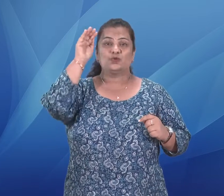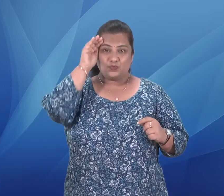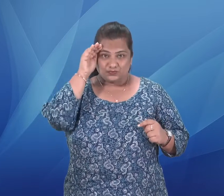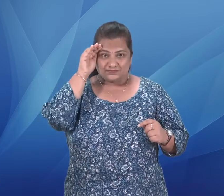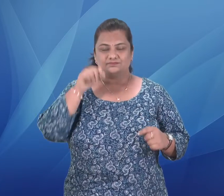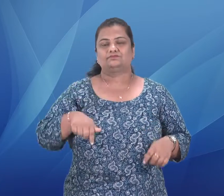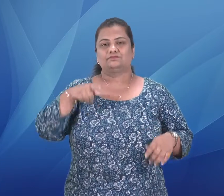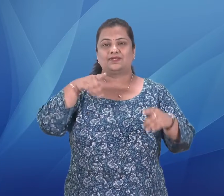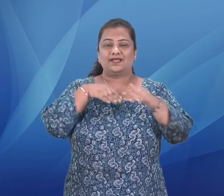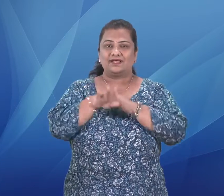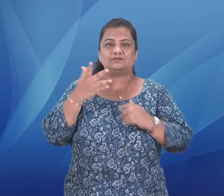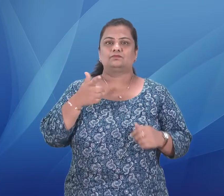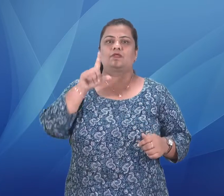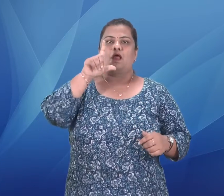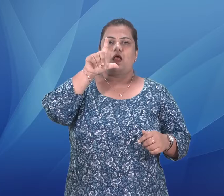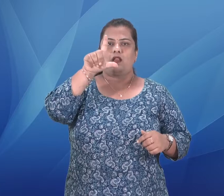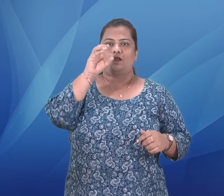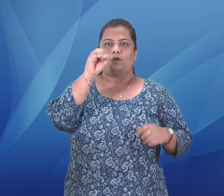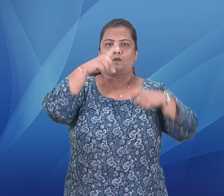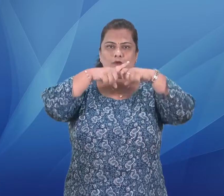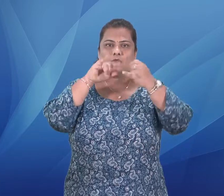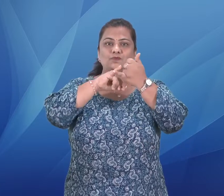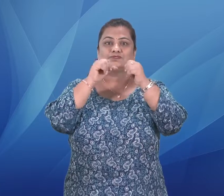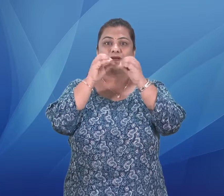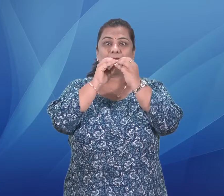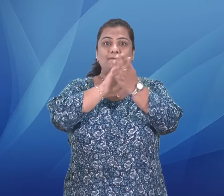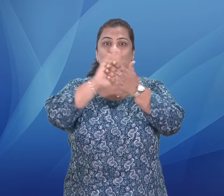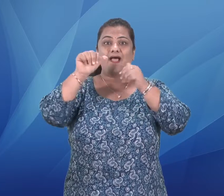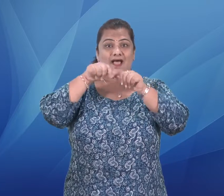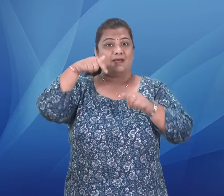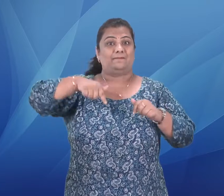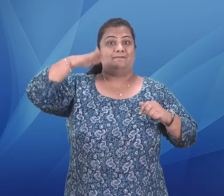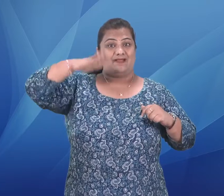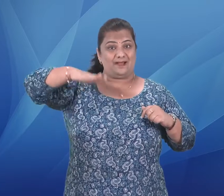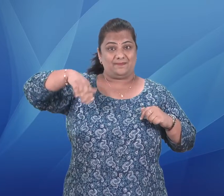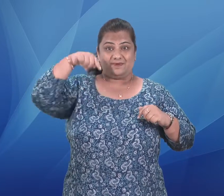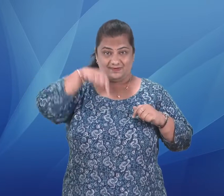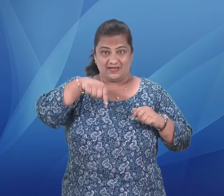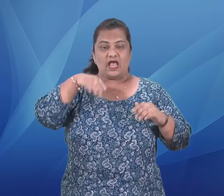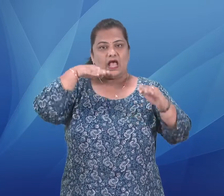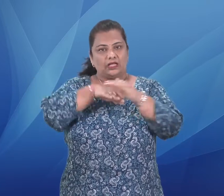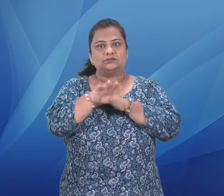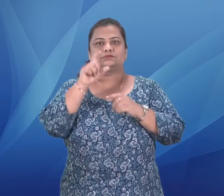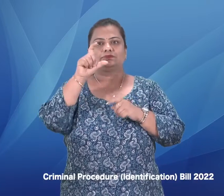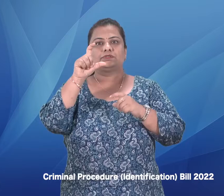Over to national news. The Lok Sabha passed the Criminal Procedure Identification Bill 2022 by voice